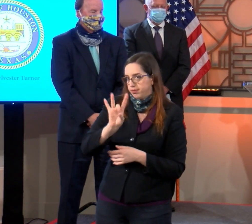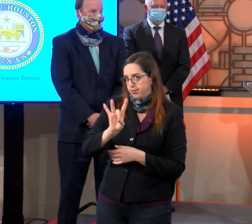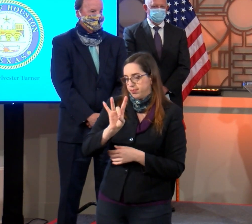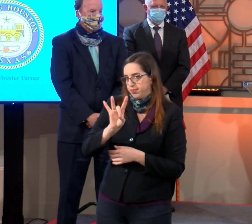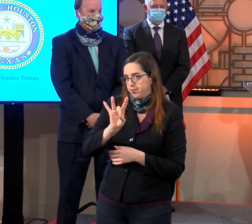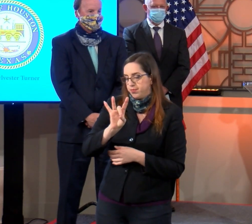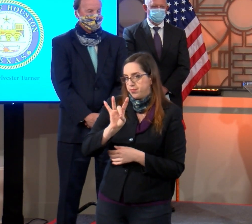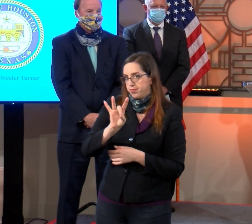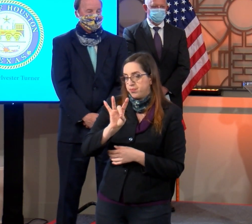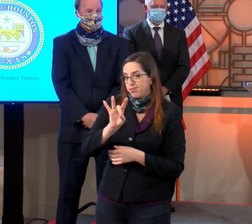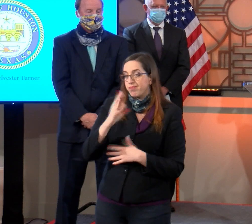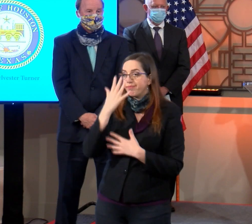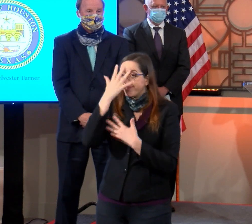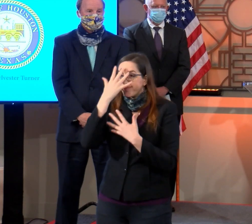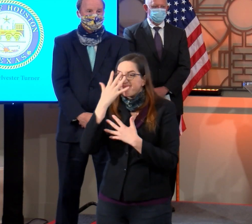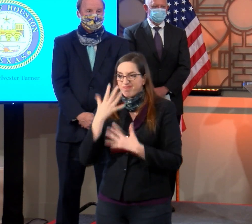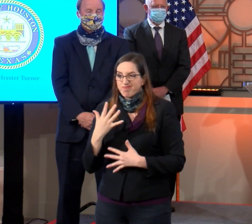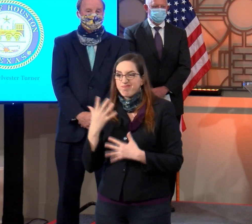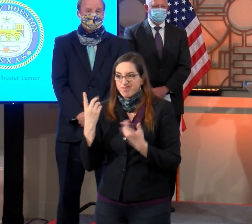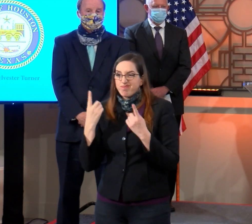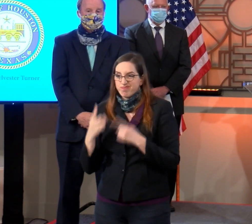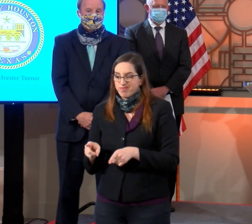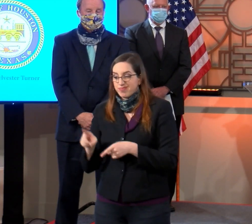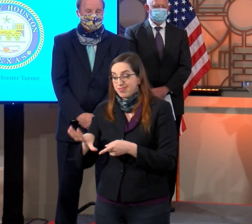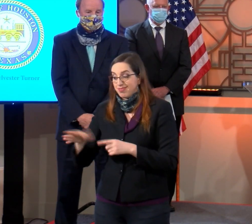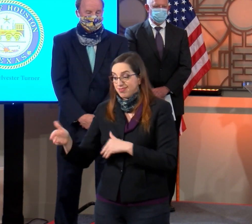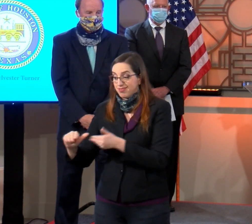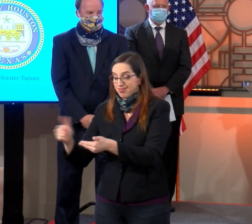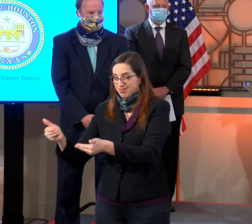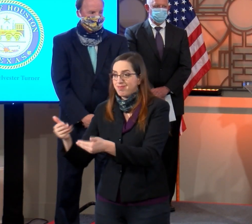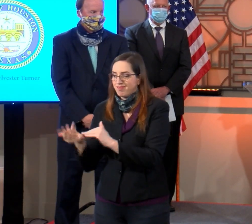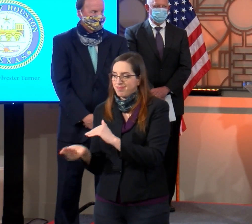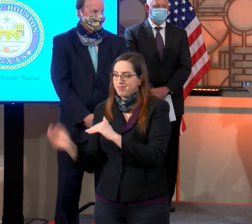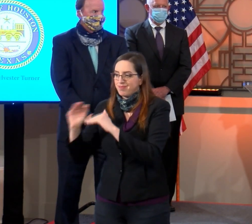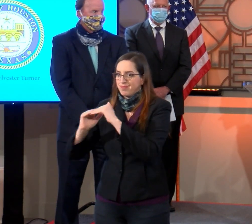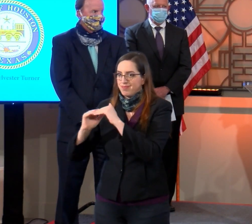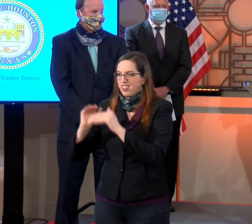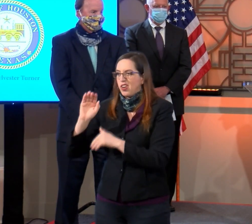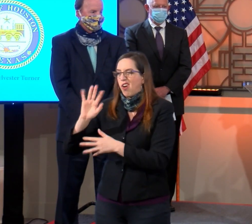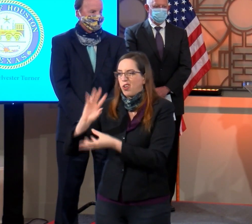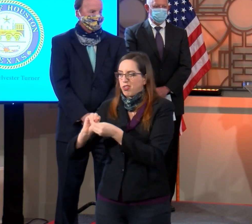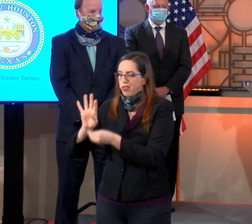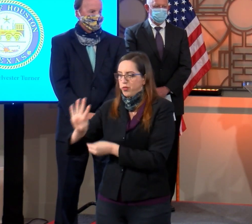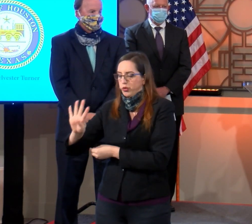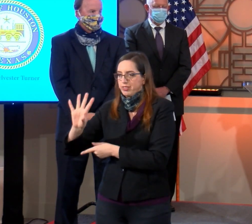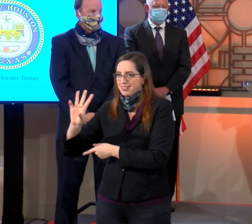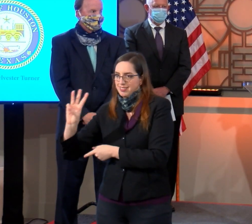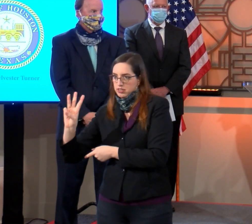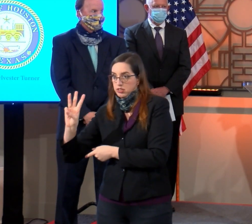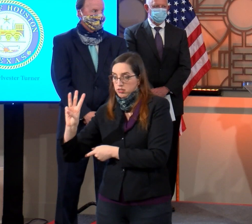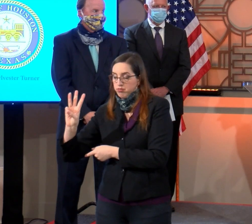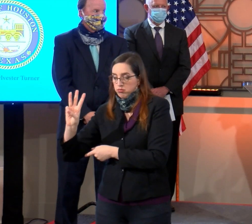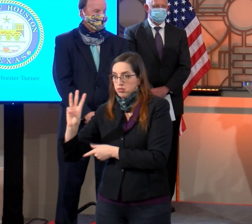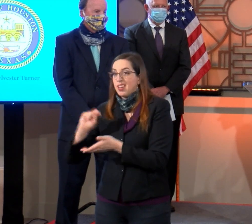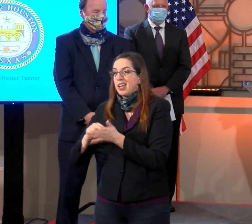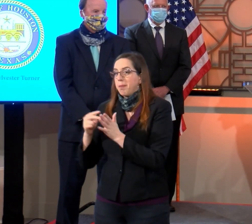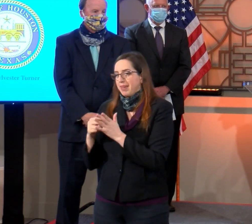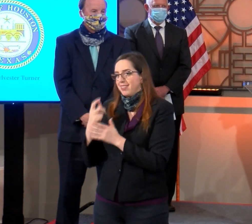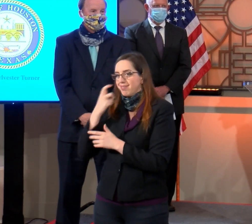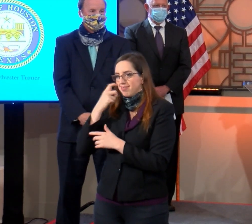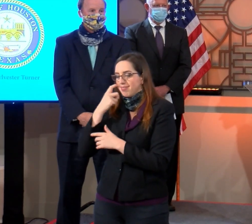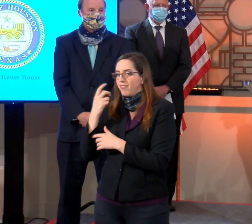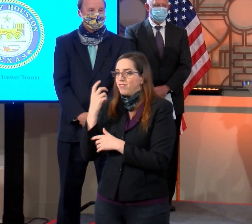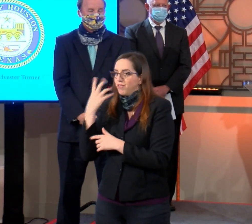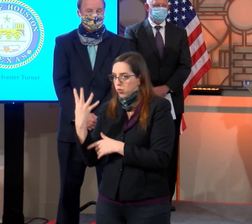3,358. And sadly, the number of deaths has increased to 46. That means that 4